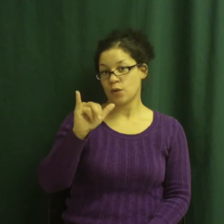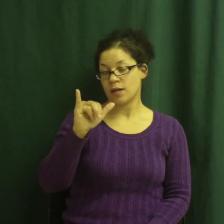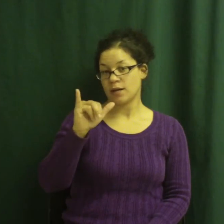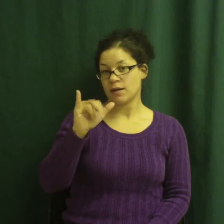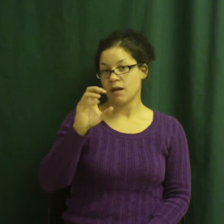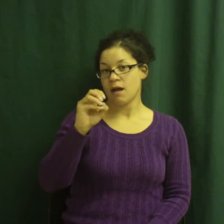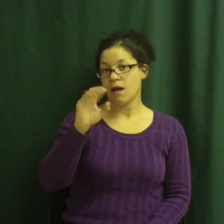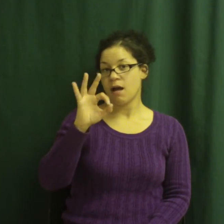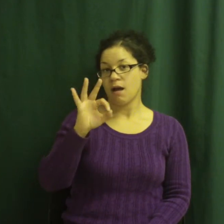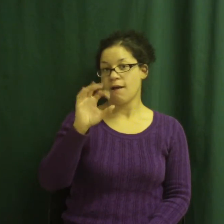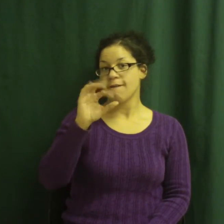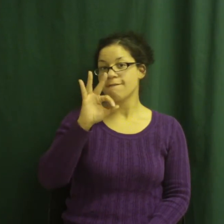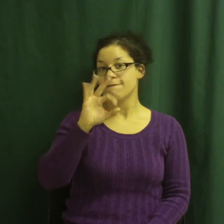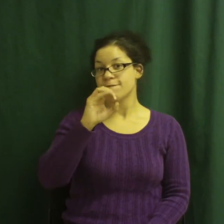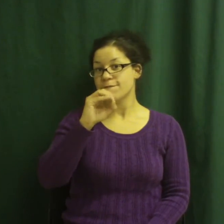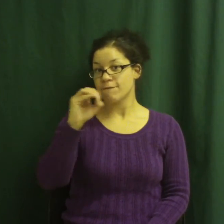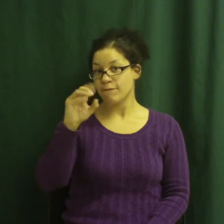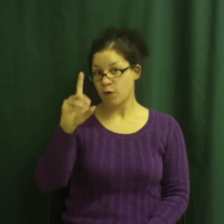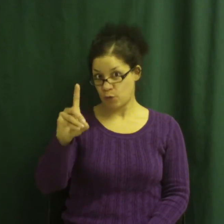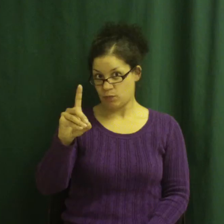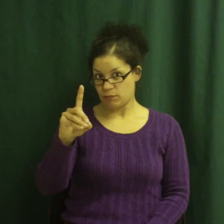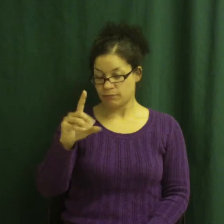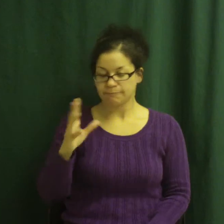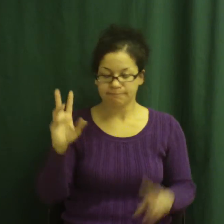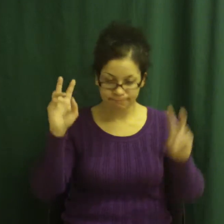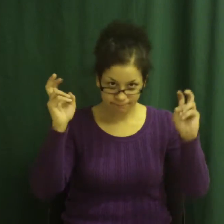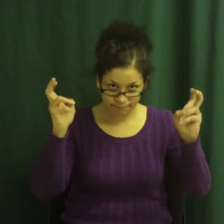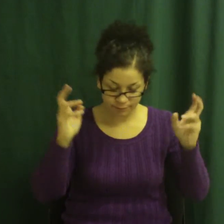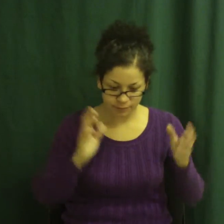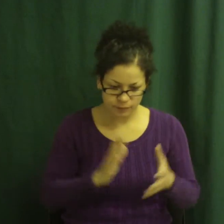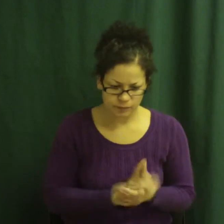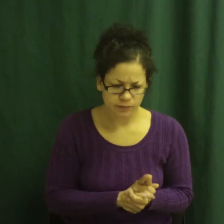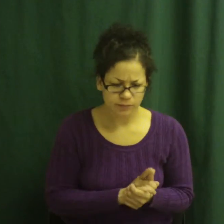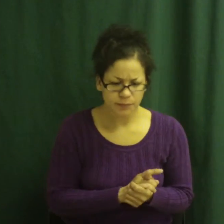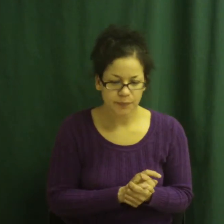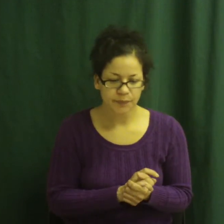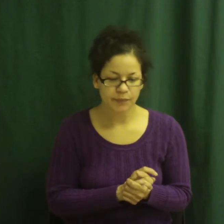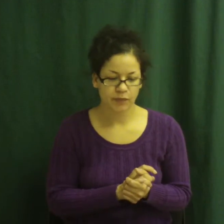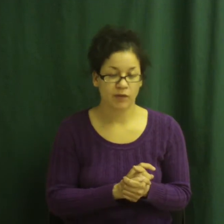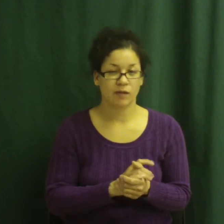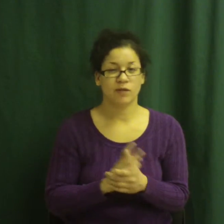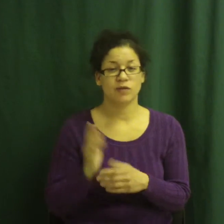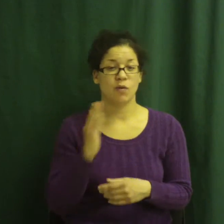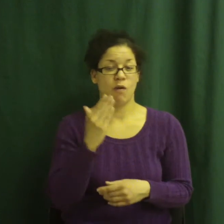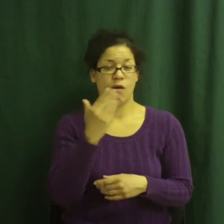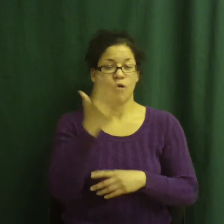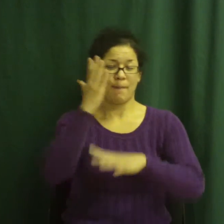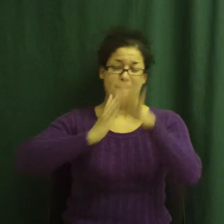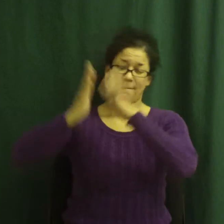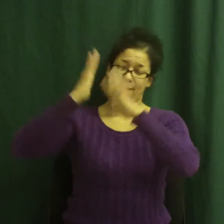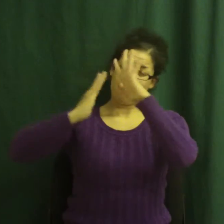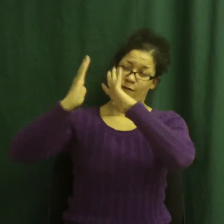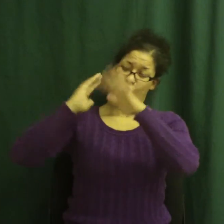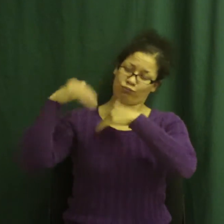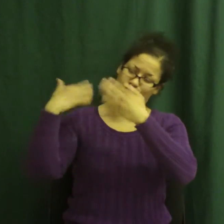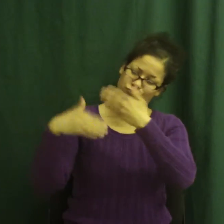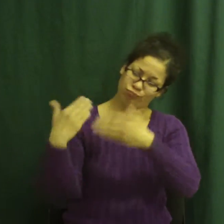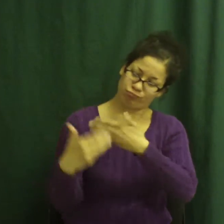Ranging from the eating habits of our prehistoric ancestors to policy issues we